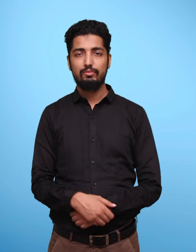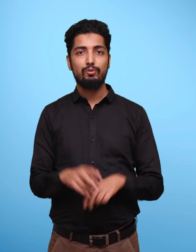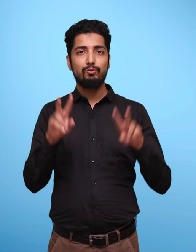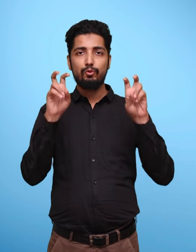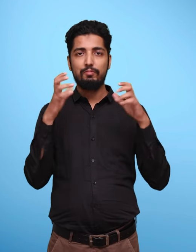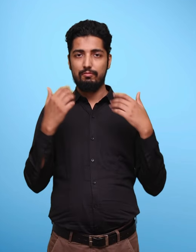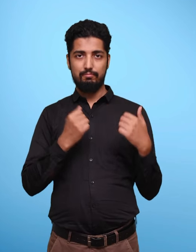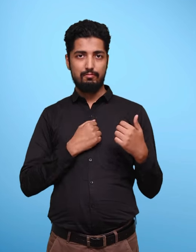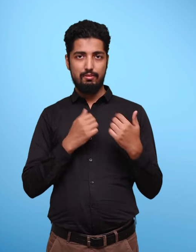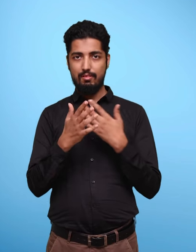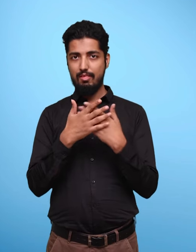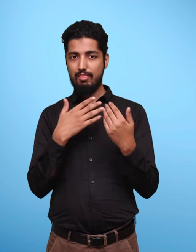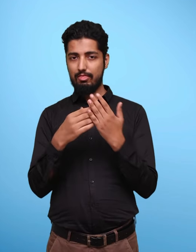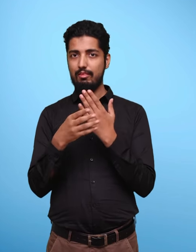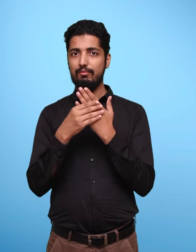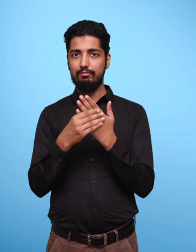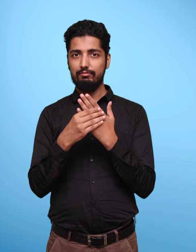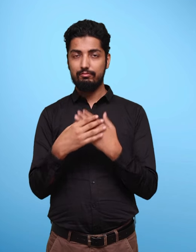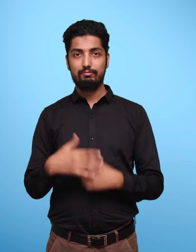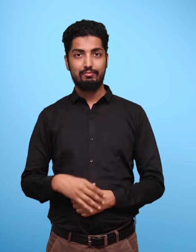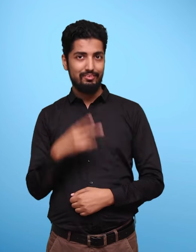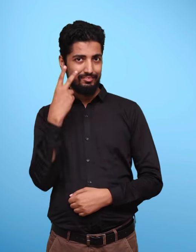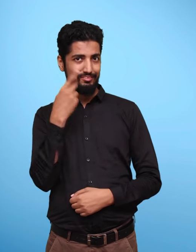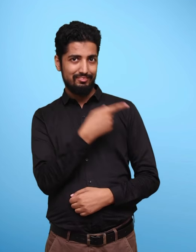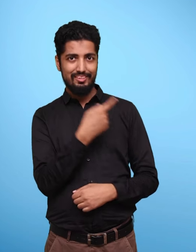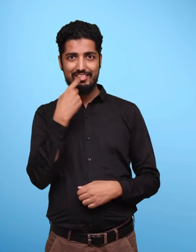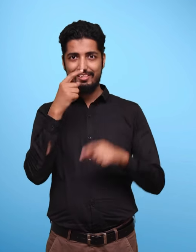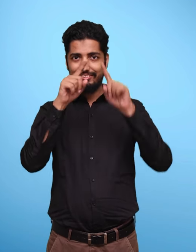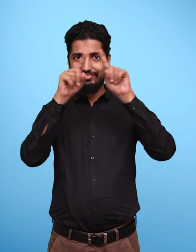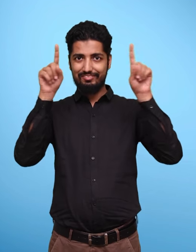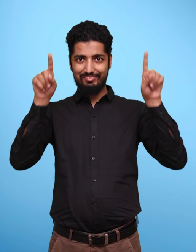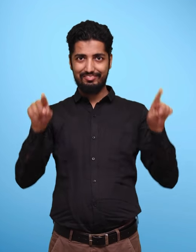On this page, we have a large box given.